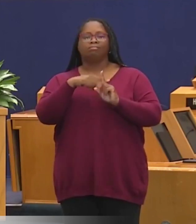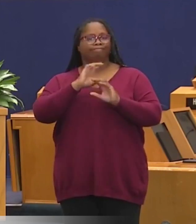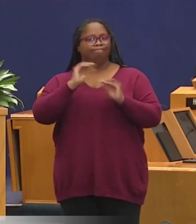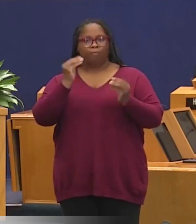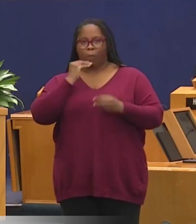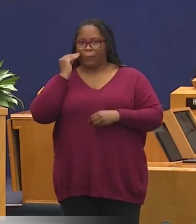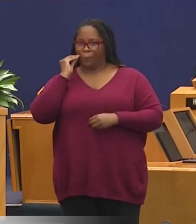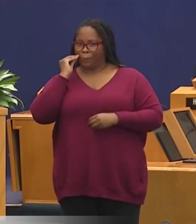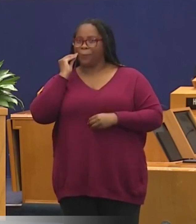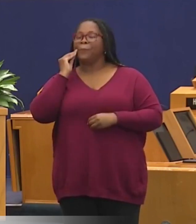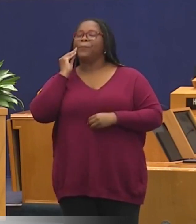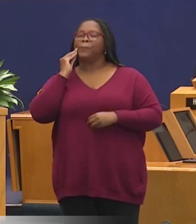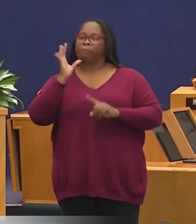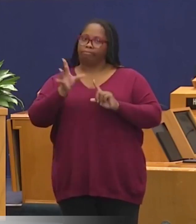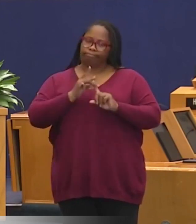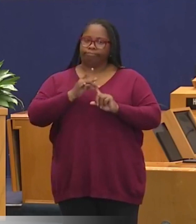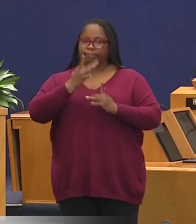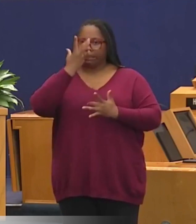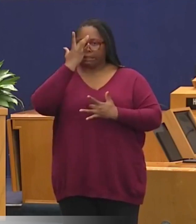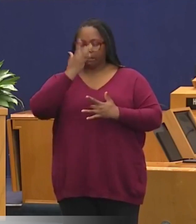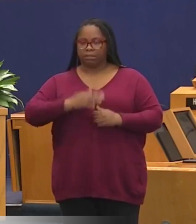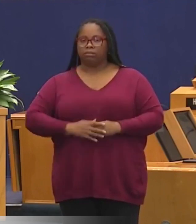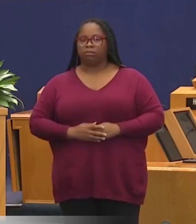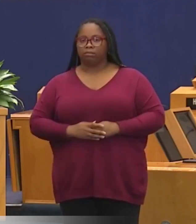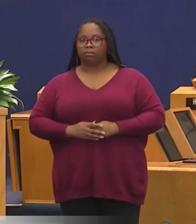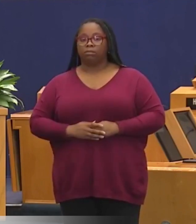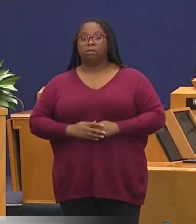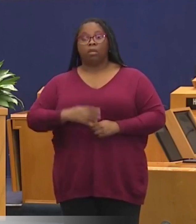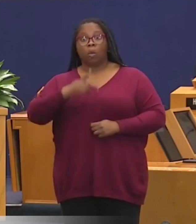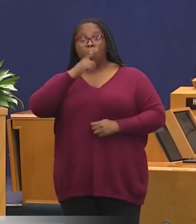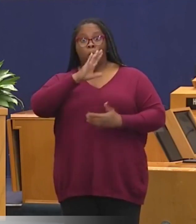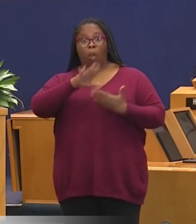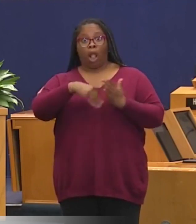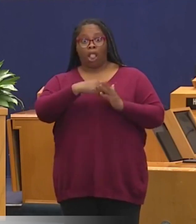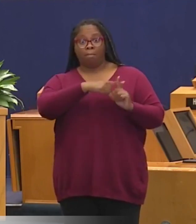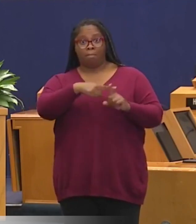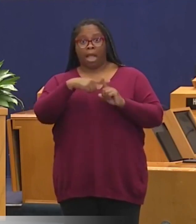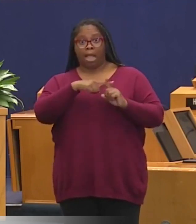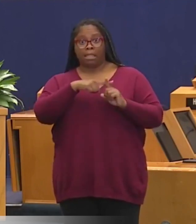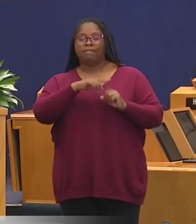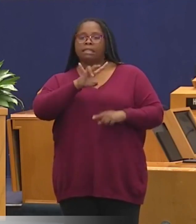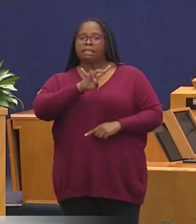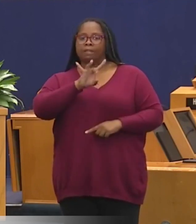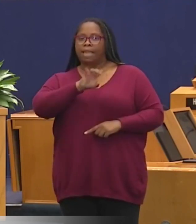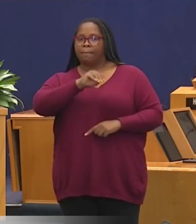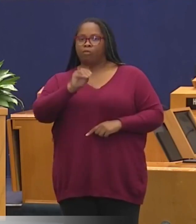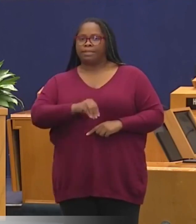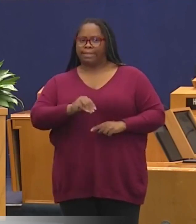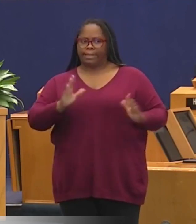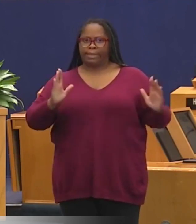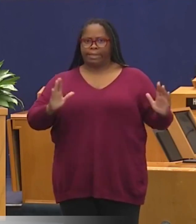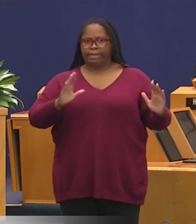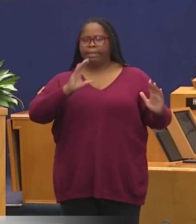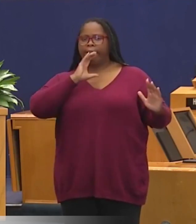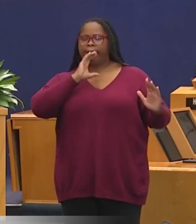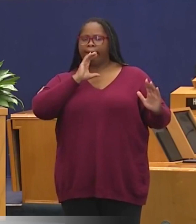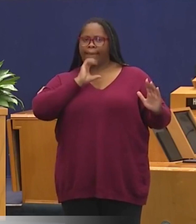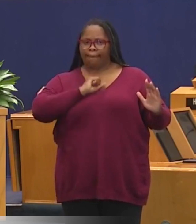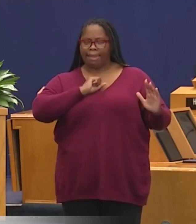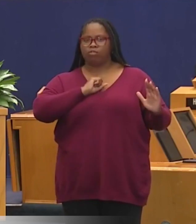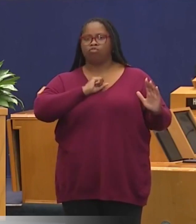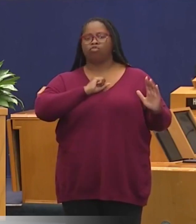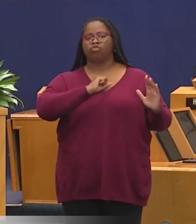homelessness. 78% of all of our positive cases are occurring between people who are of the